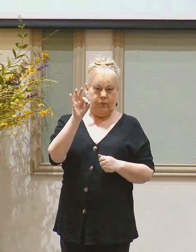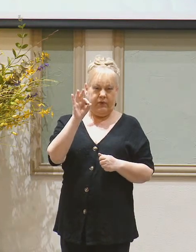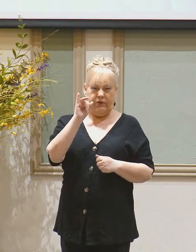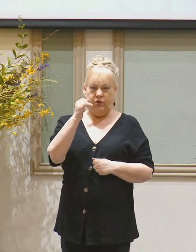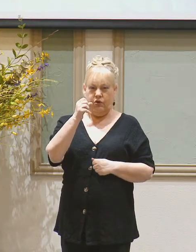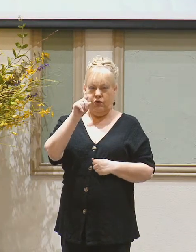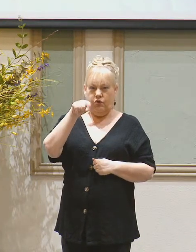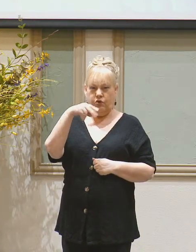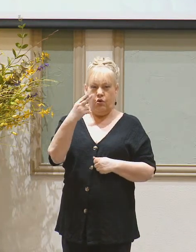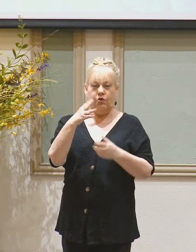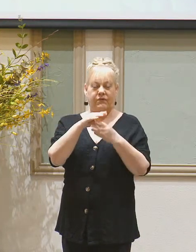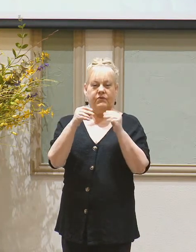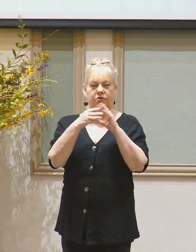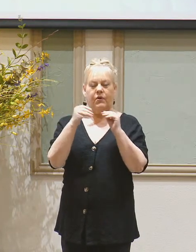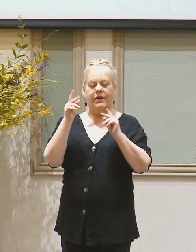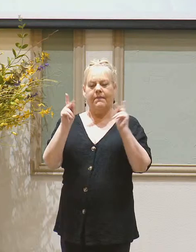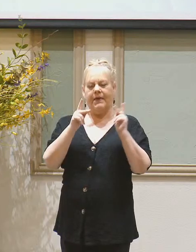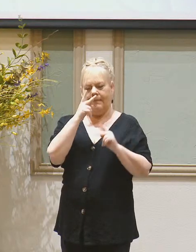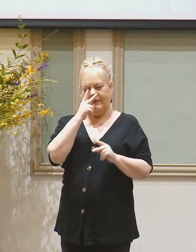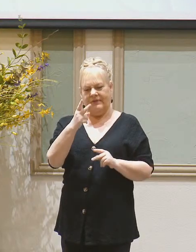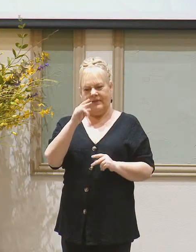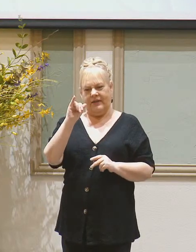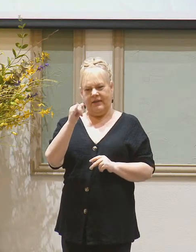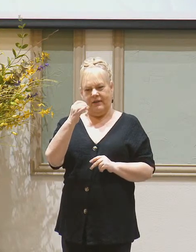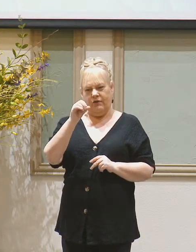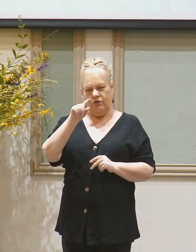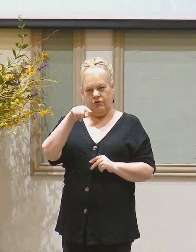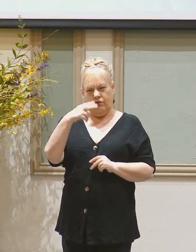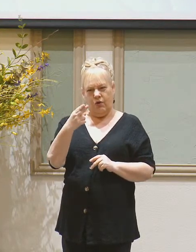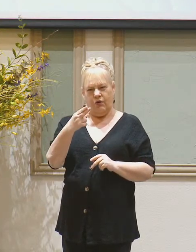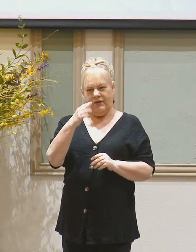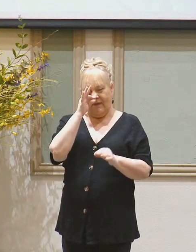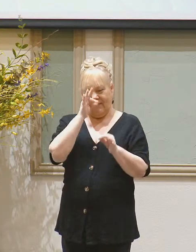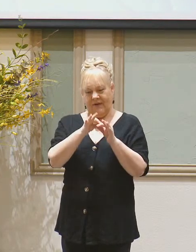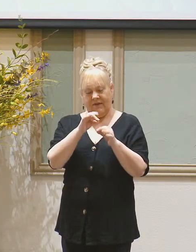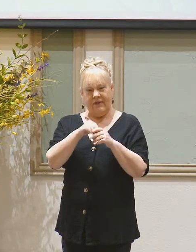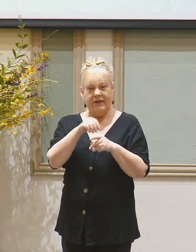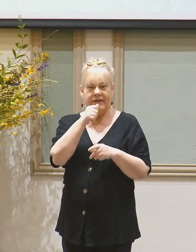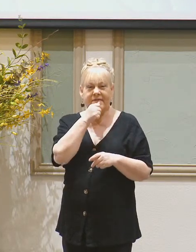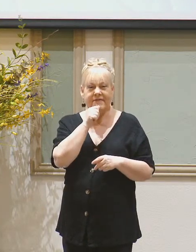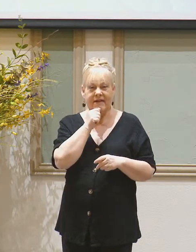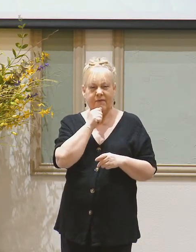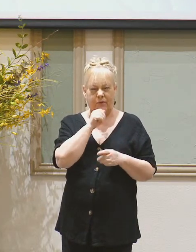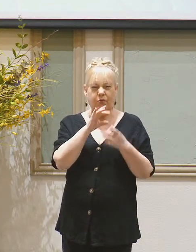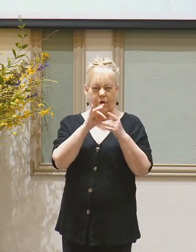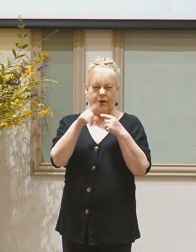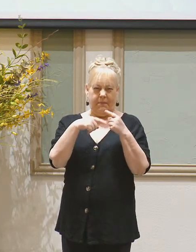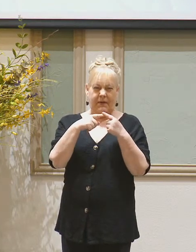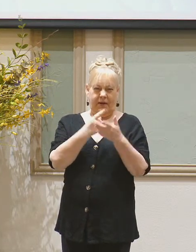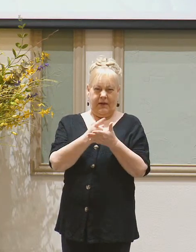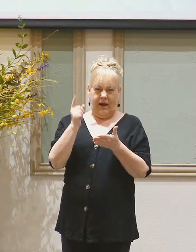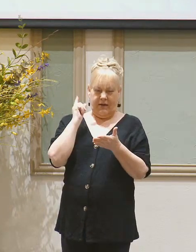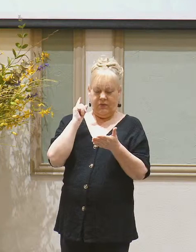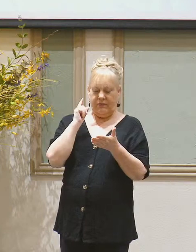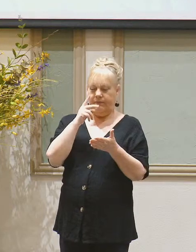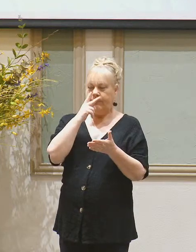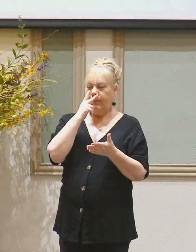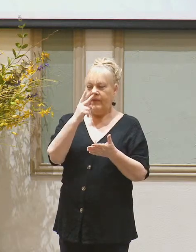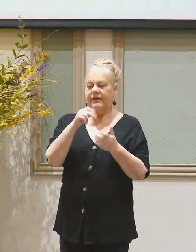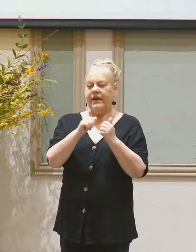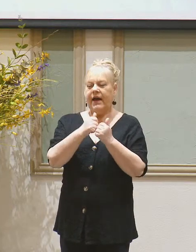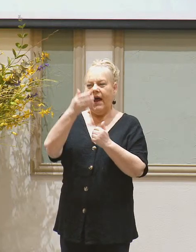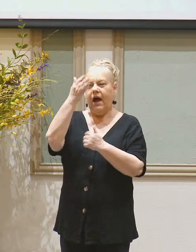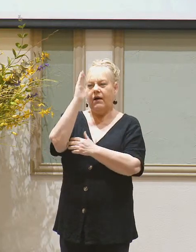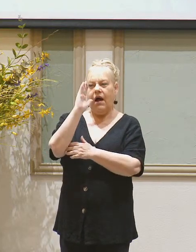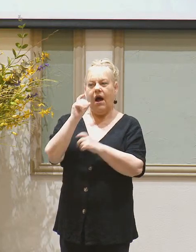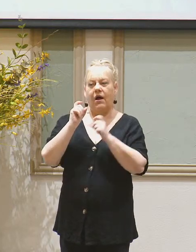Joseph story is that people see Joseph's faithfulness in his suffering that we talked about last week. And we see then how